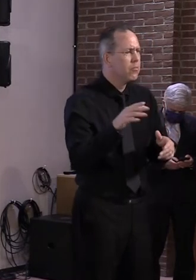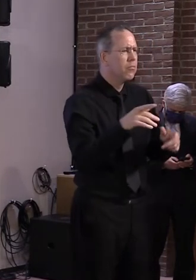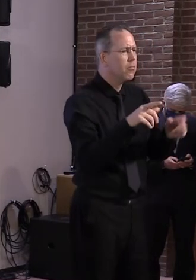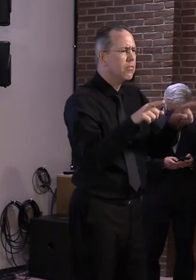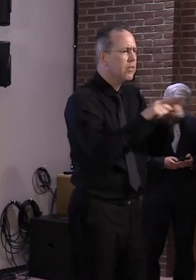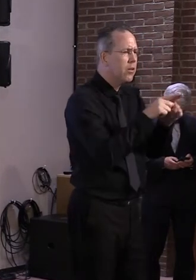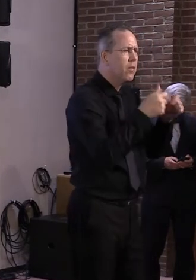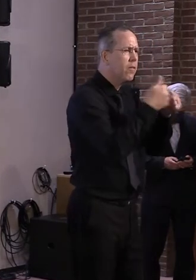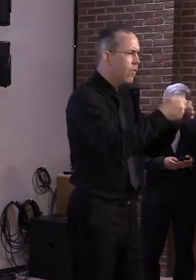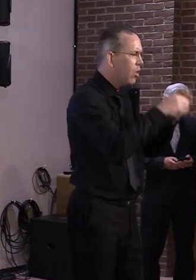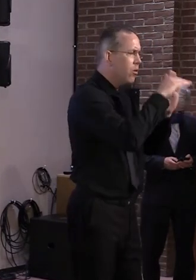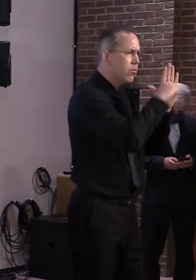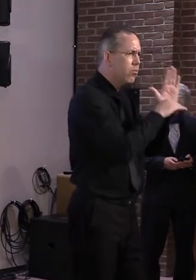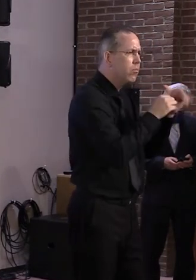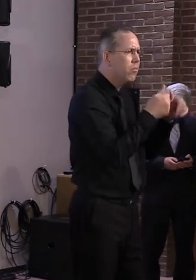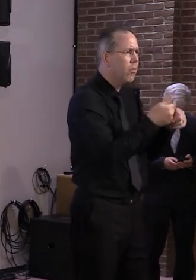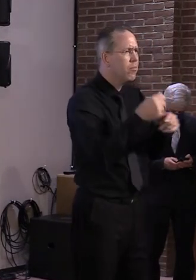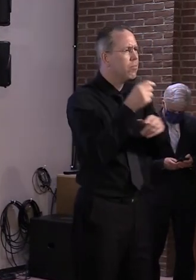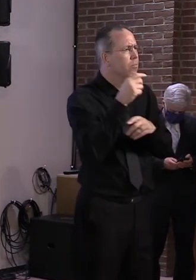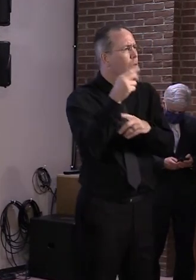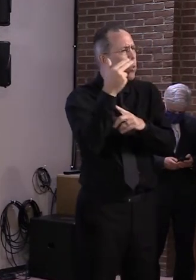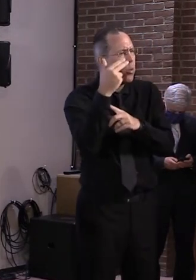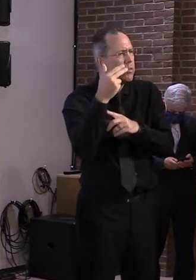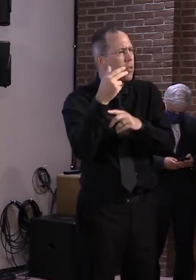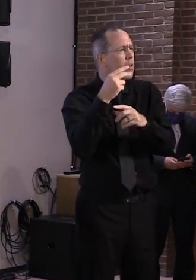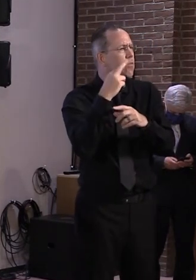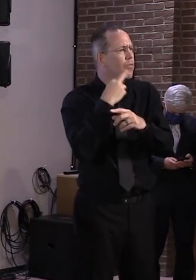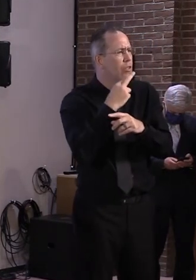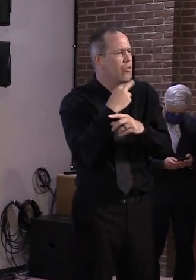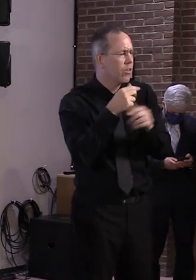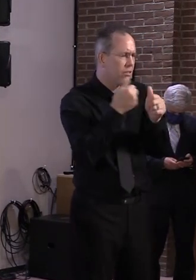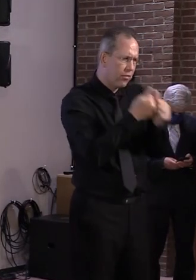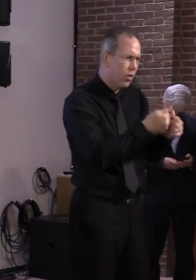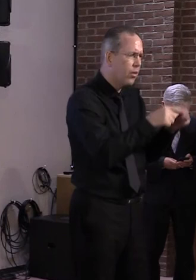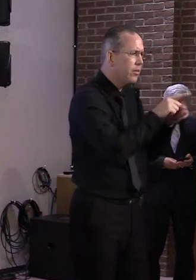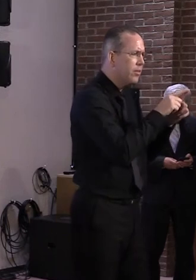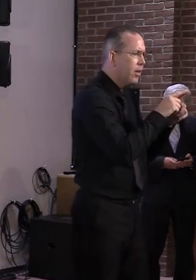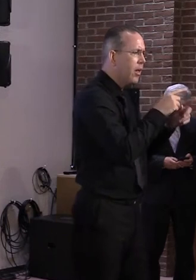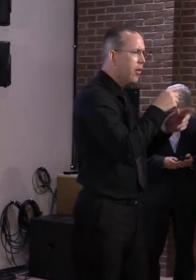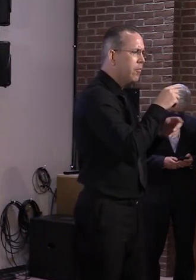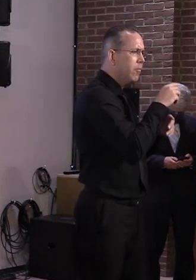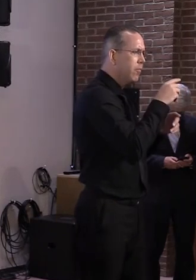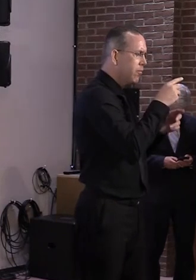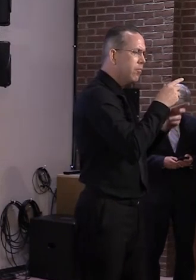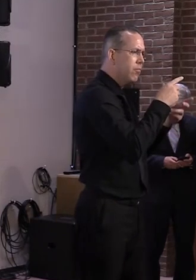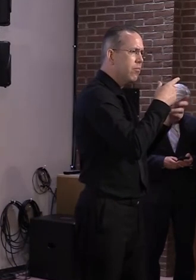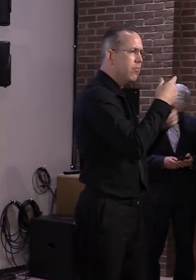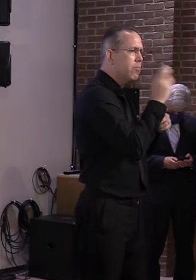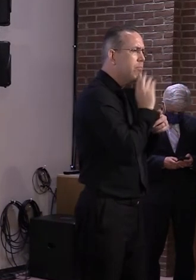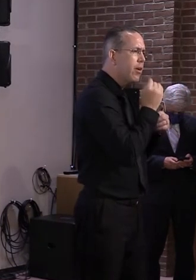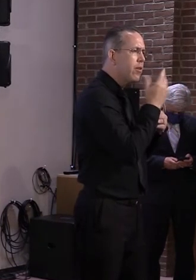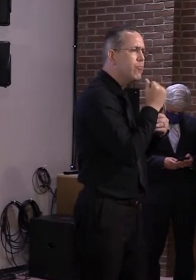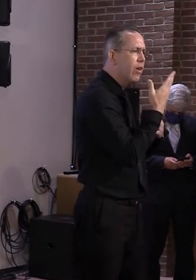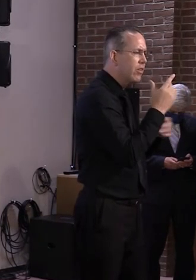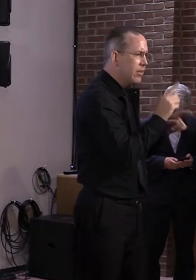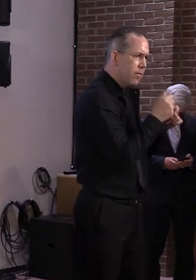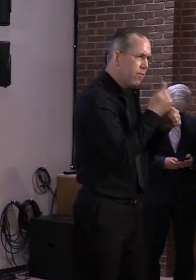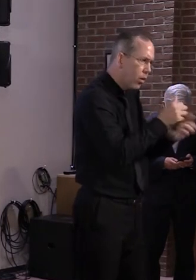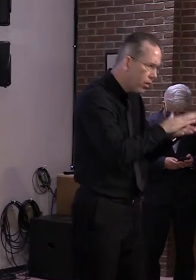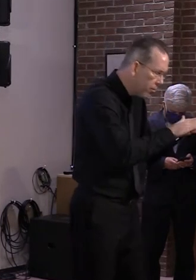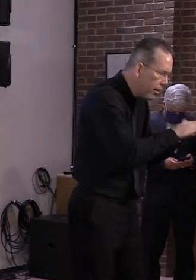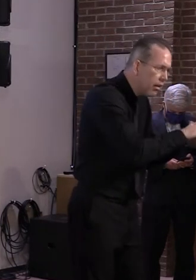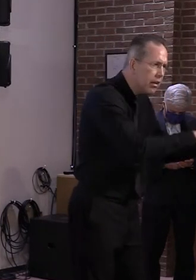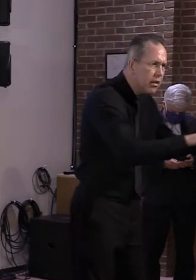physical separation is important. Cleanliness, hygiene is also important. Wash your hands a lot.